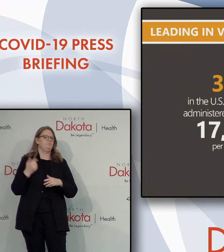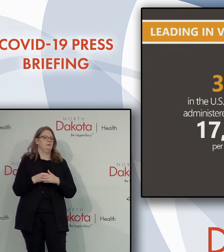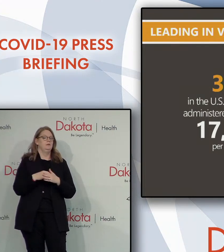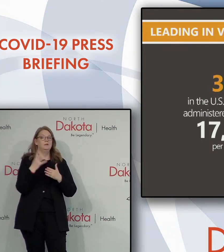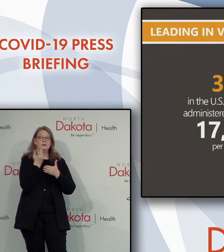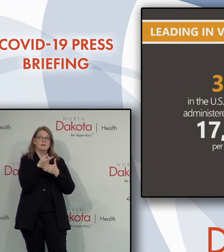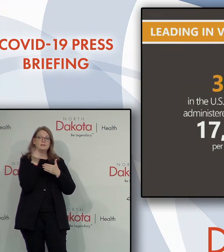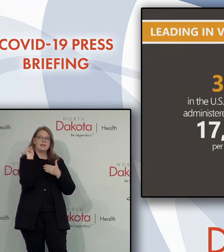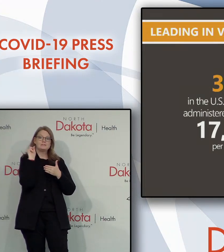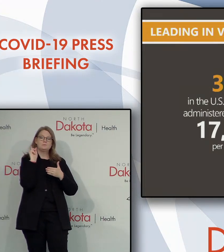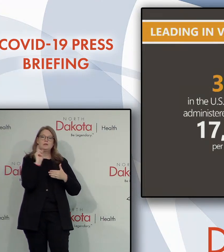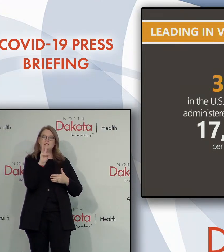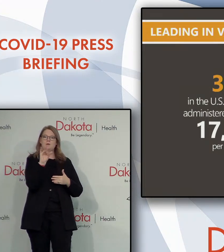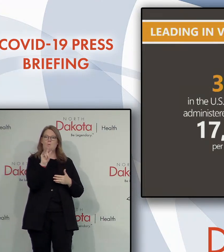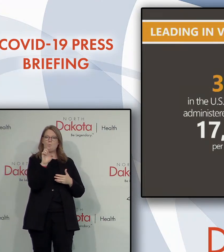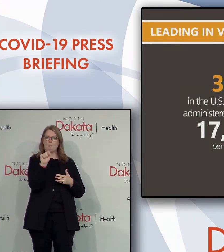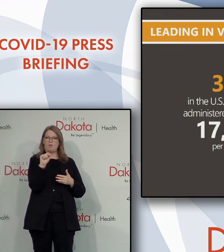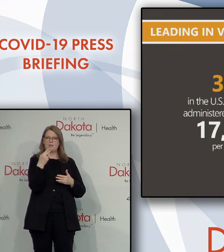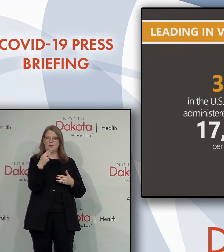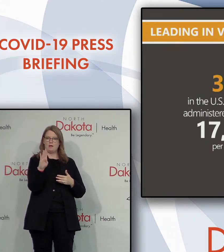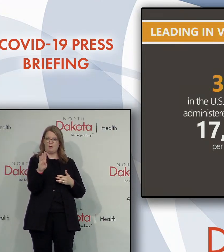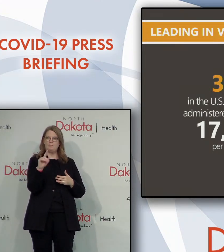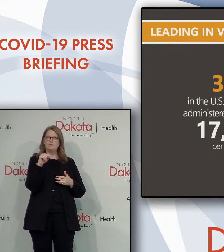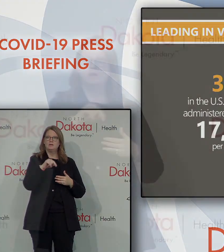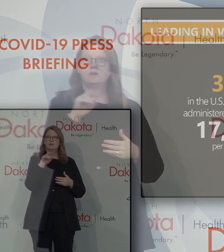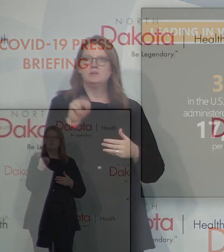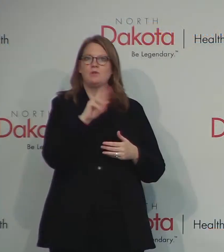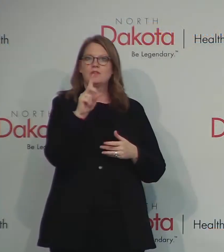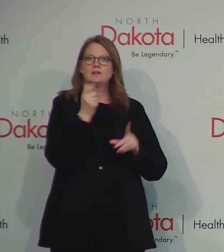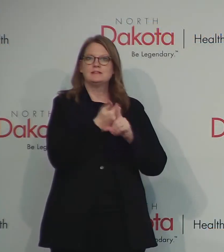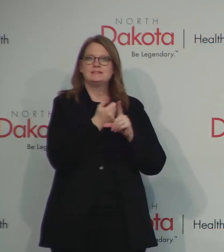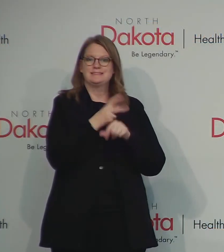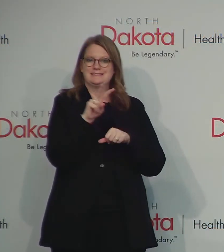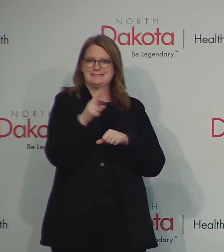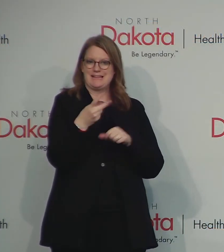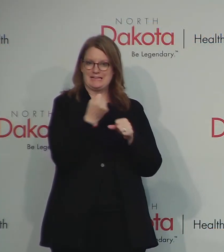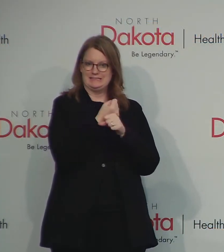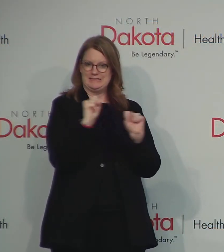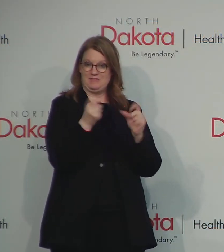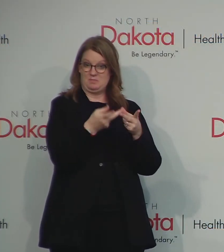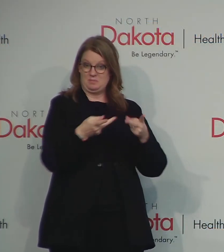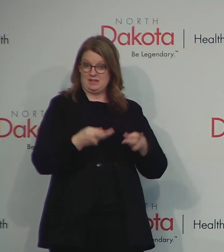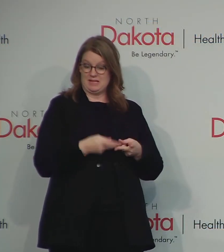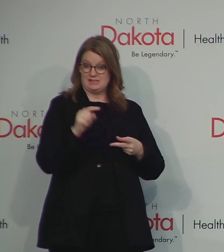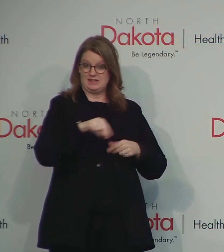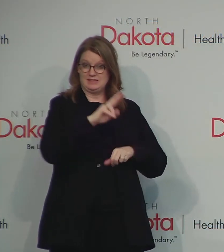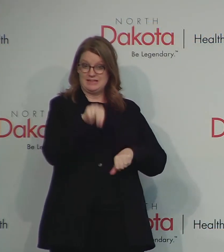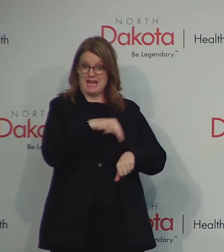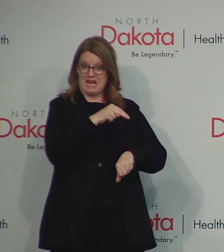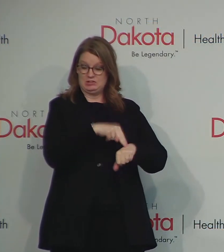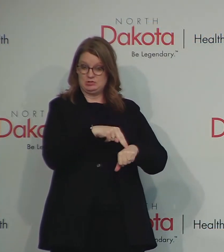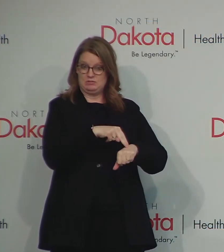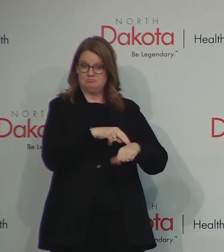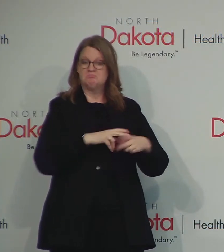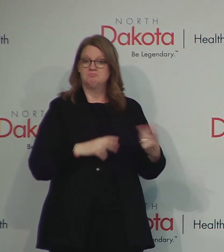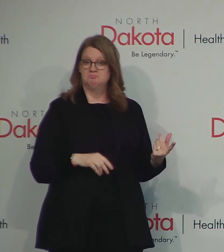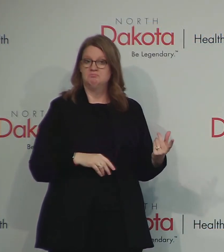week Wallet Hub ranked North Dakota as the 2nd safest state in the nation.